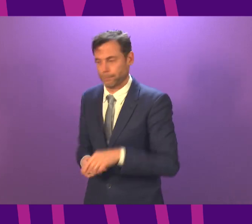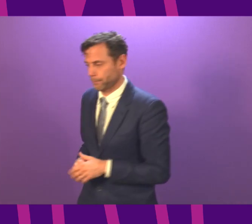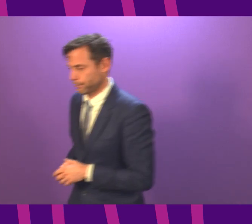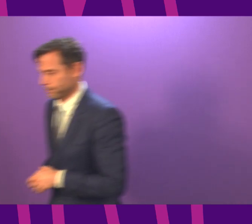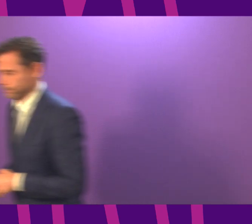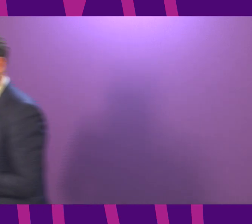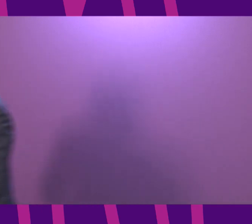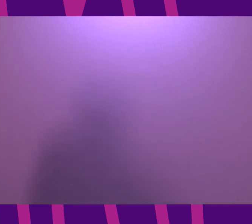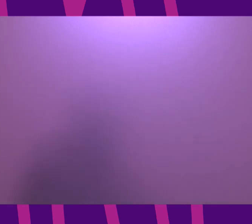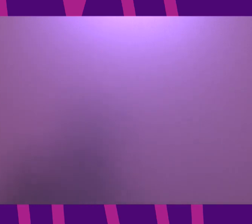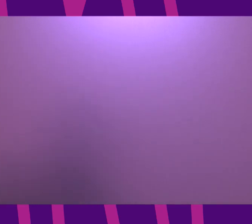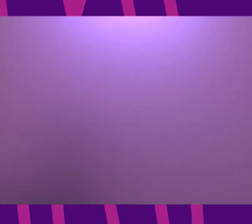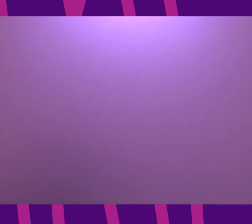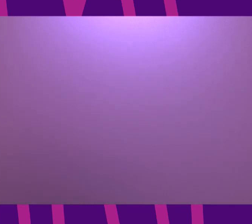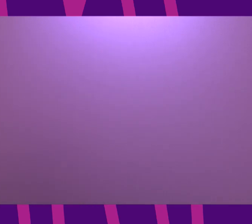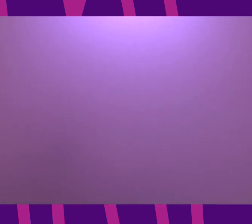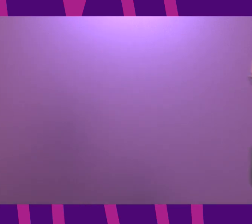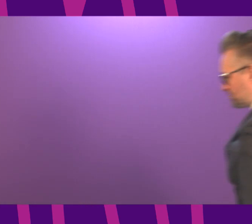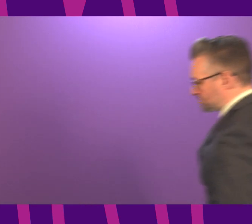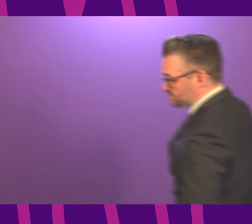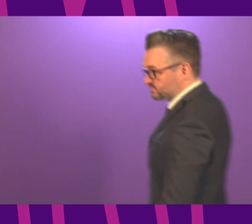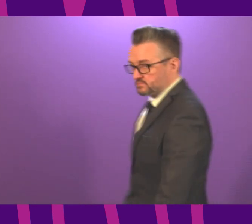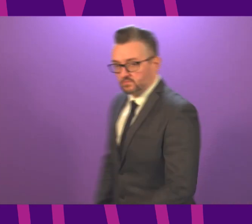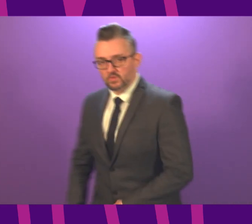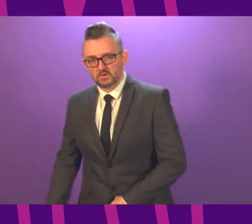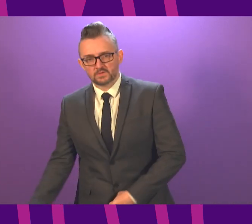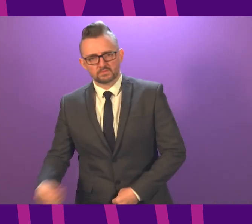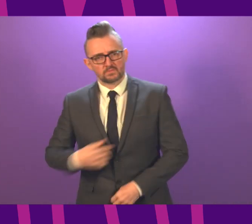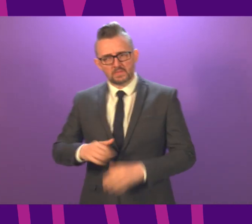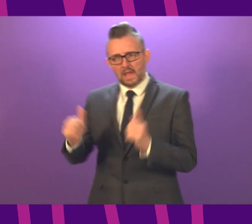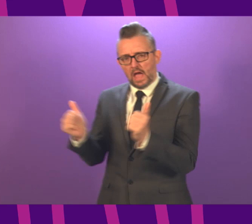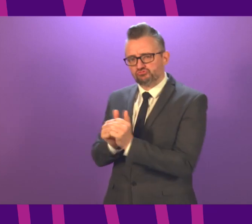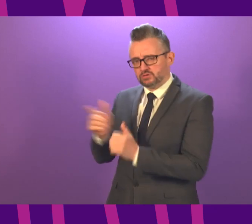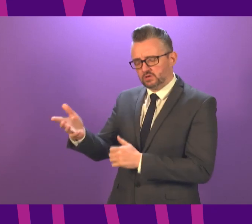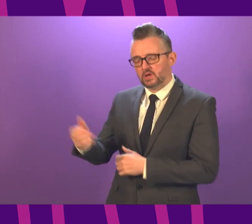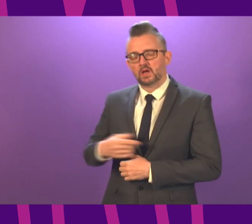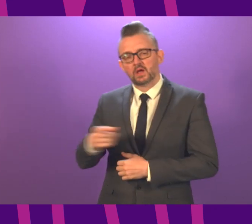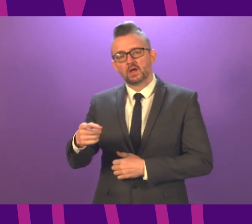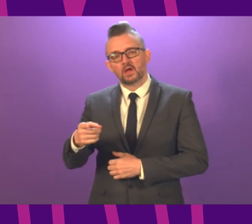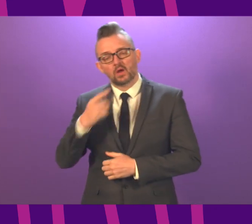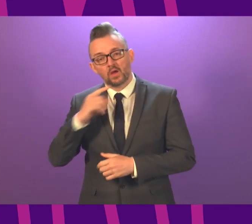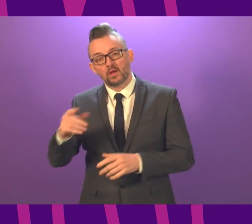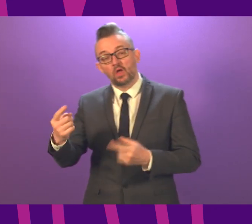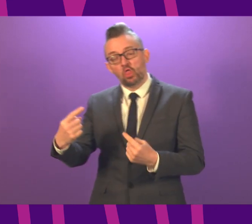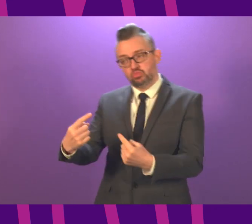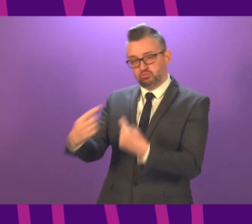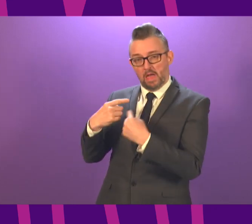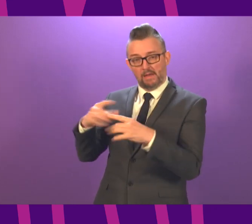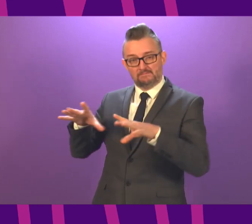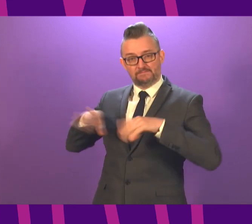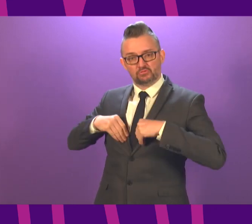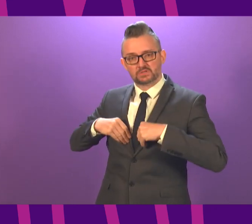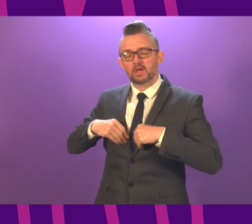I certainly agree with the First Minister with regards to that. We know that the threat of the virus increases with the age of the individual.